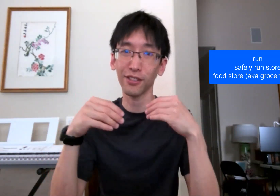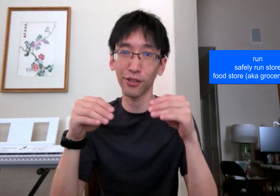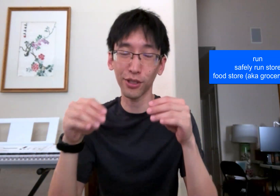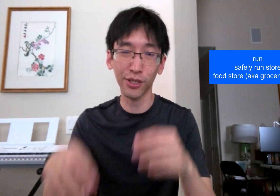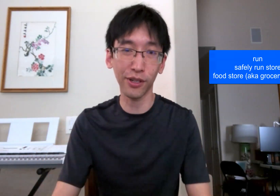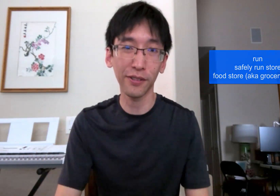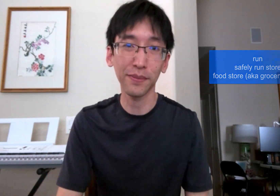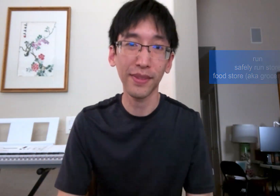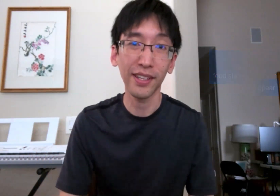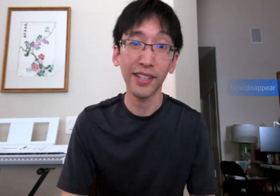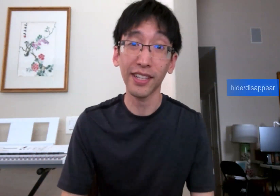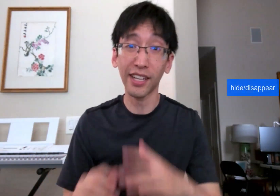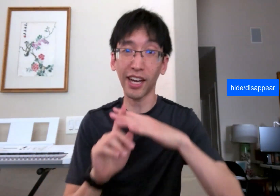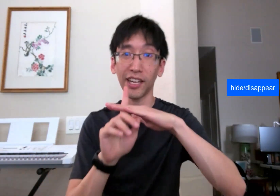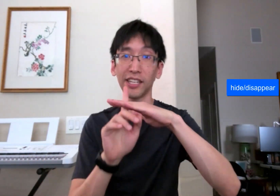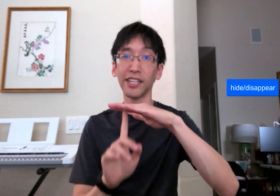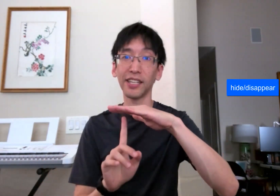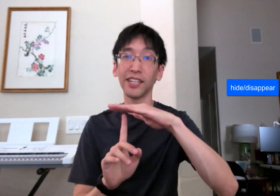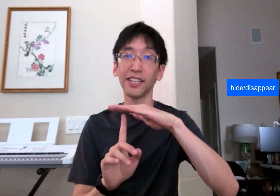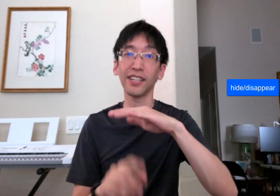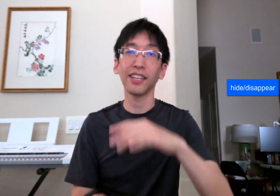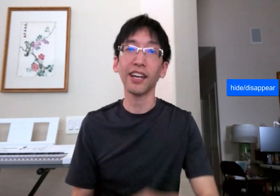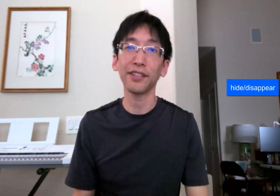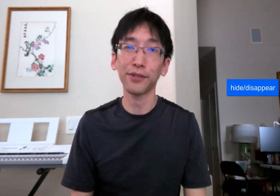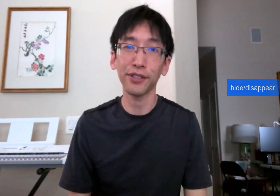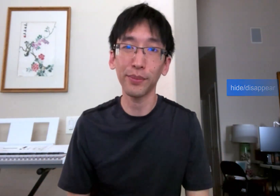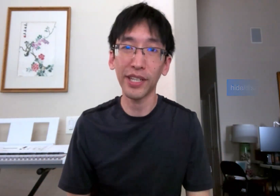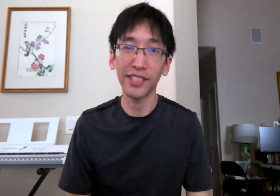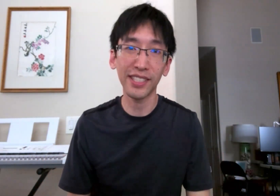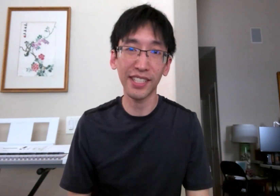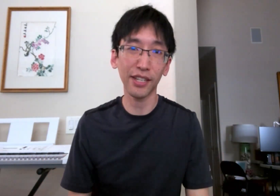grocery store. Kind of hide for a little bit and